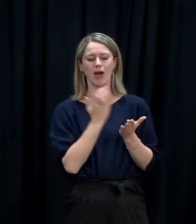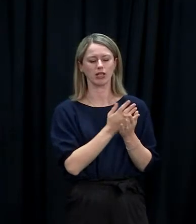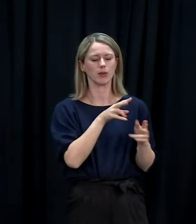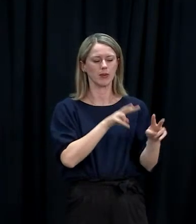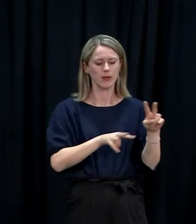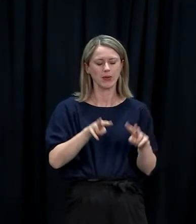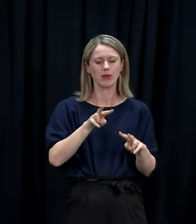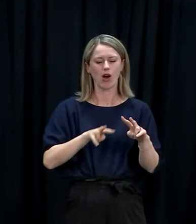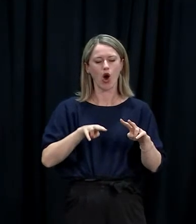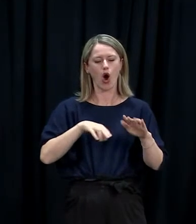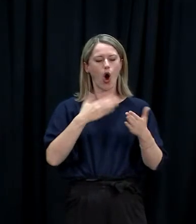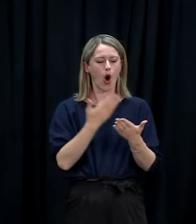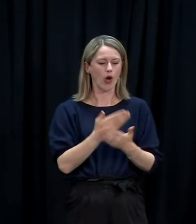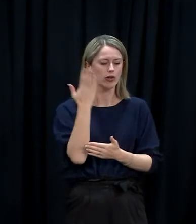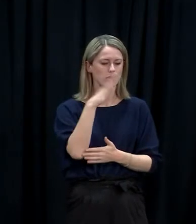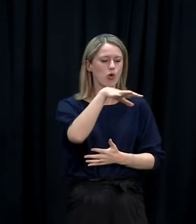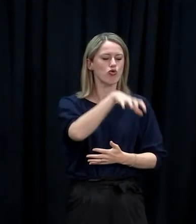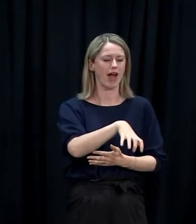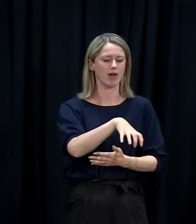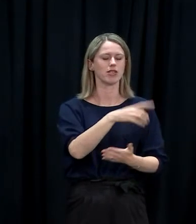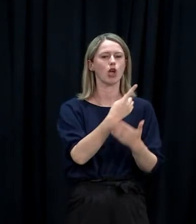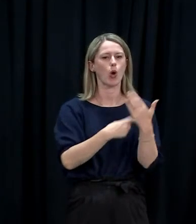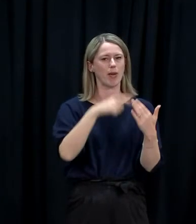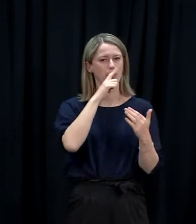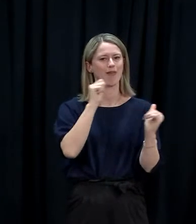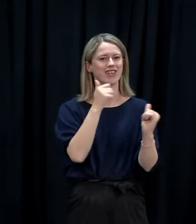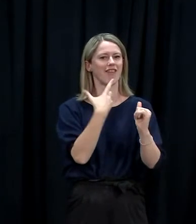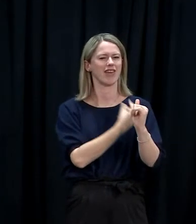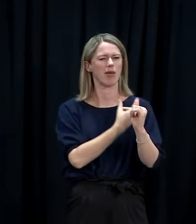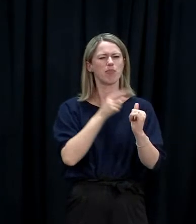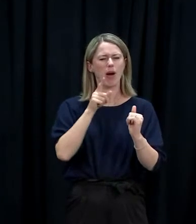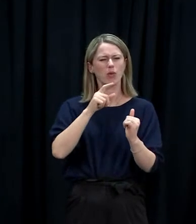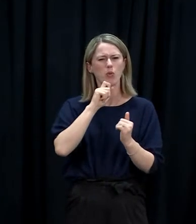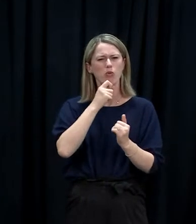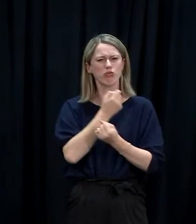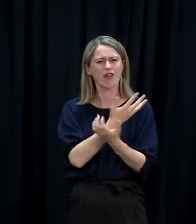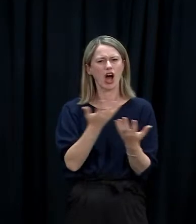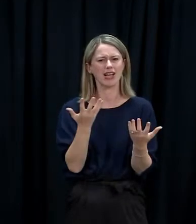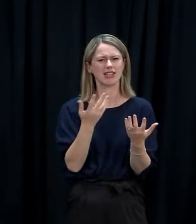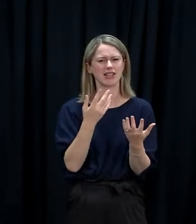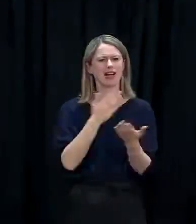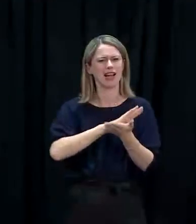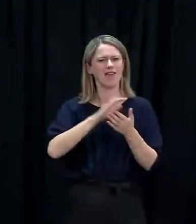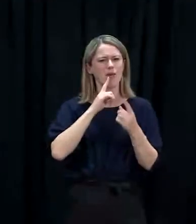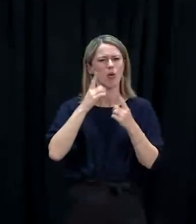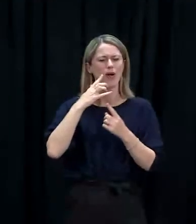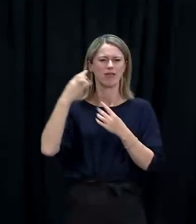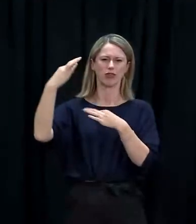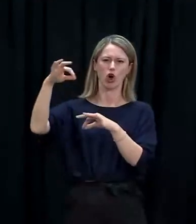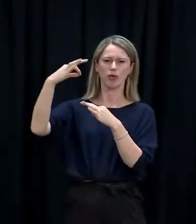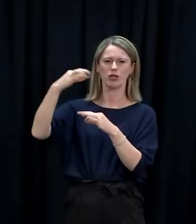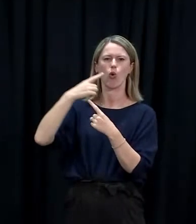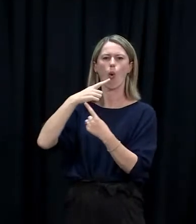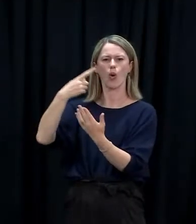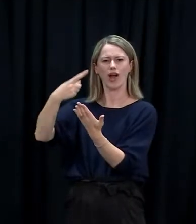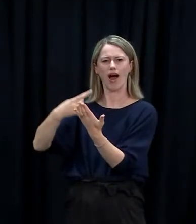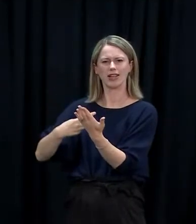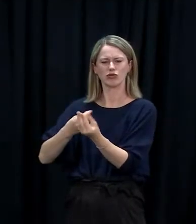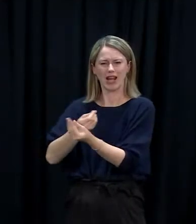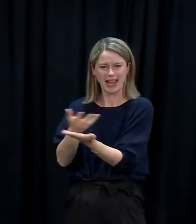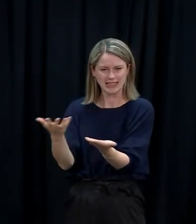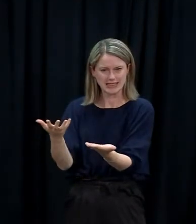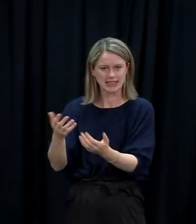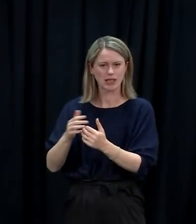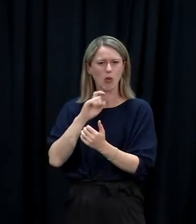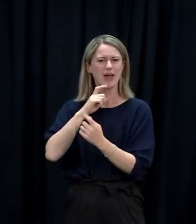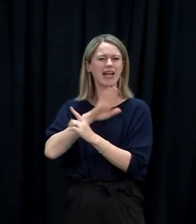only having on-site fully vaccinated people. We'll be making all that clear in the order when the order is released. It is one of the things that we're working our way through to